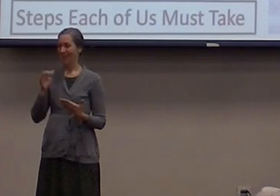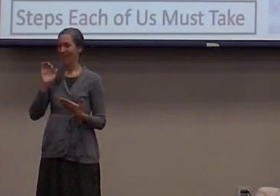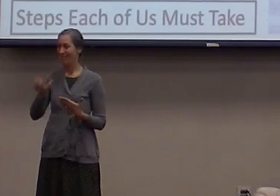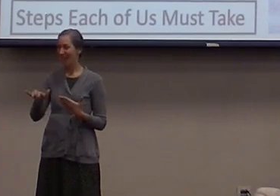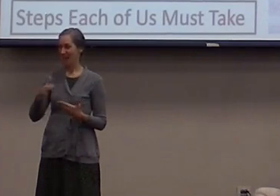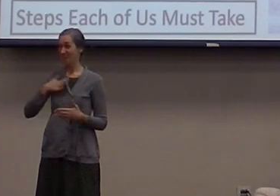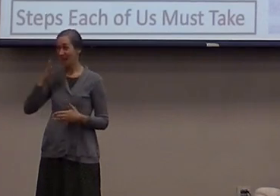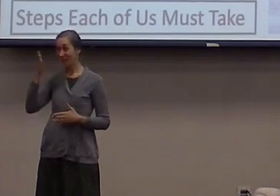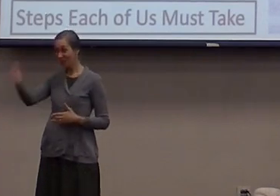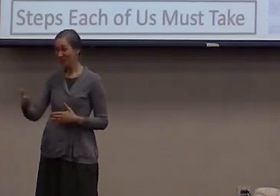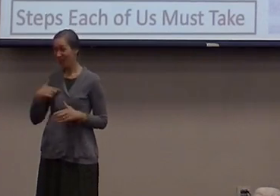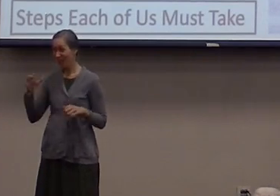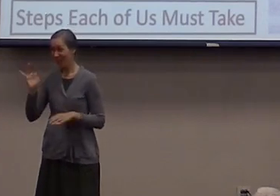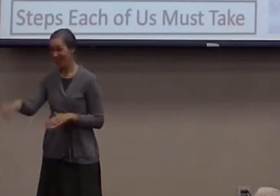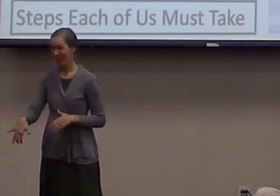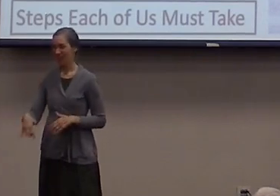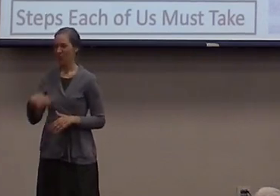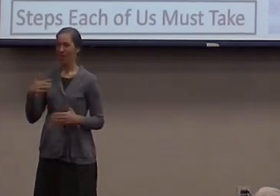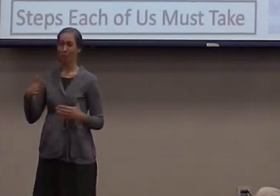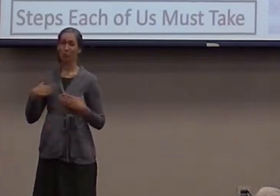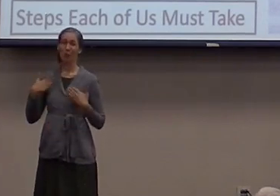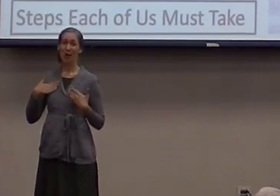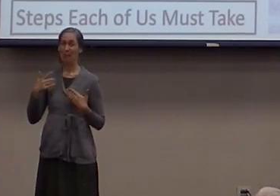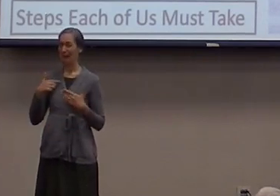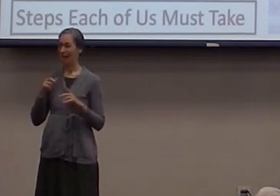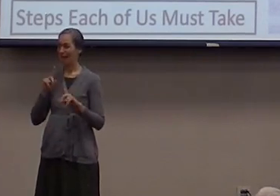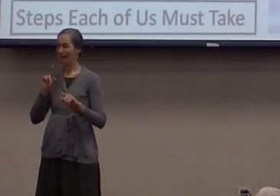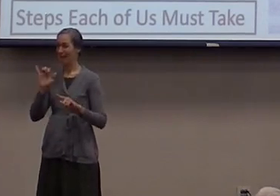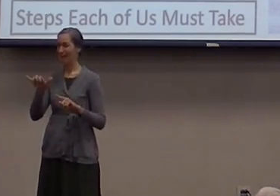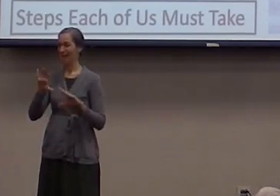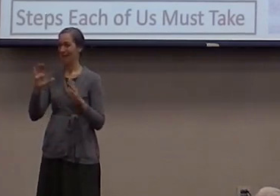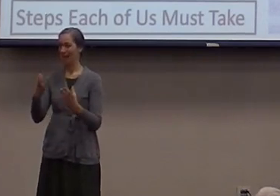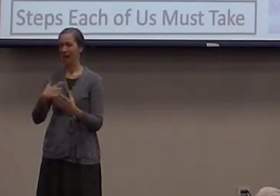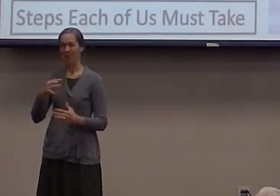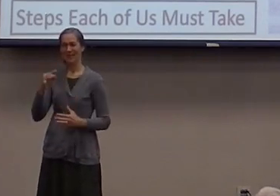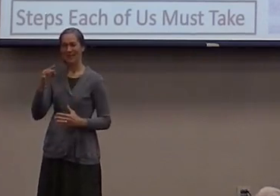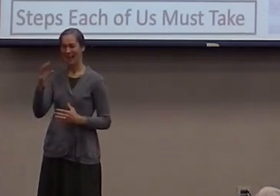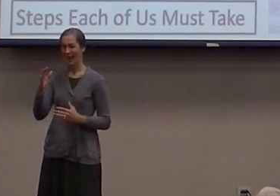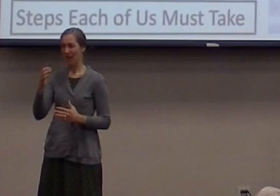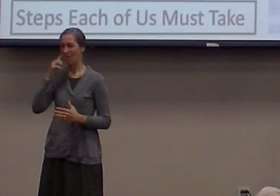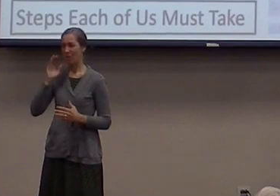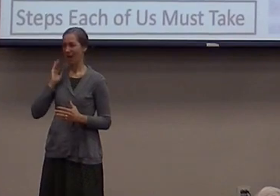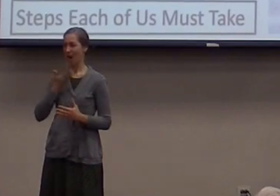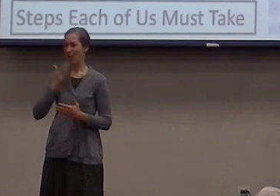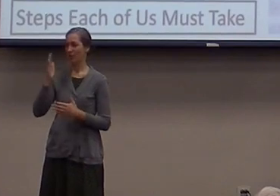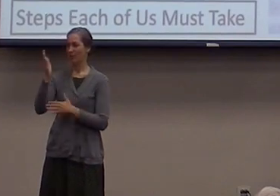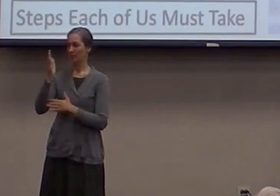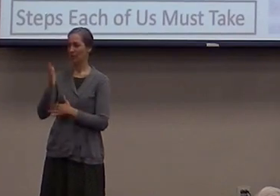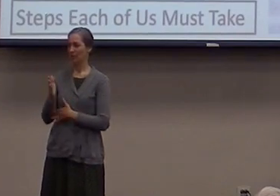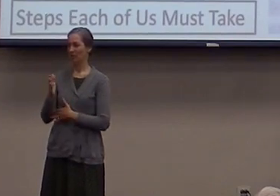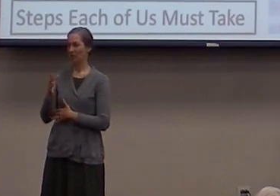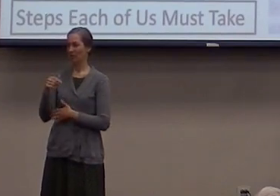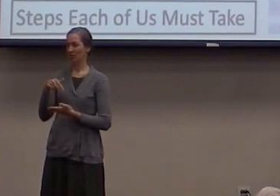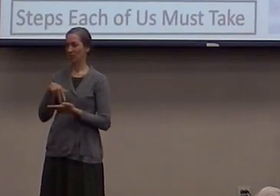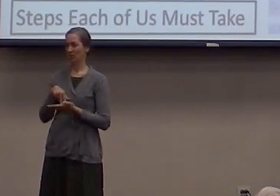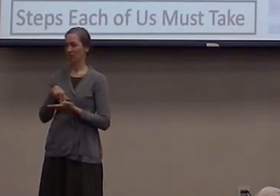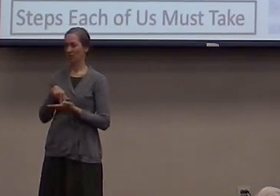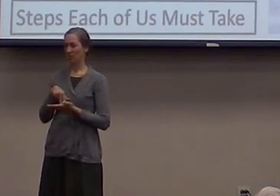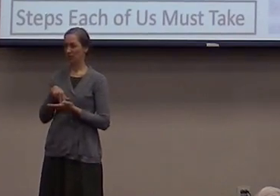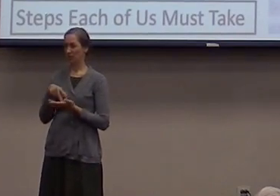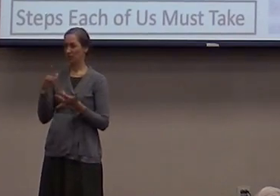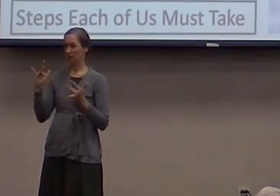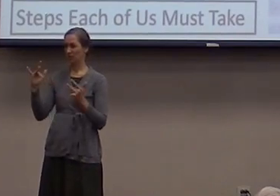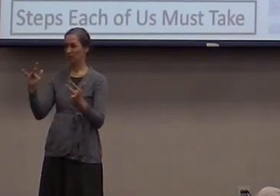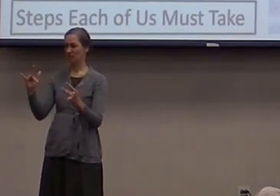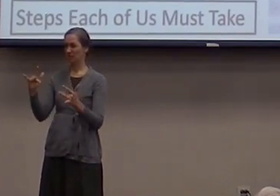to that class. But I would hate for one of our speakers to sit there feeling pretty lonely while he talks, and that